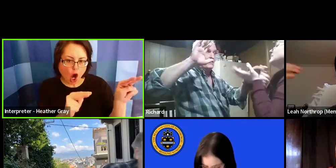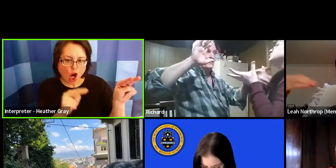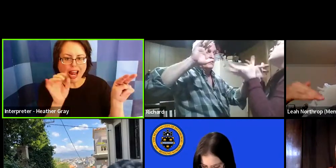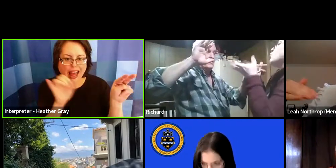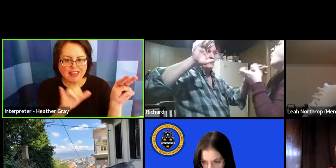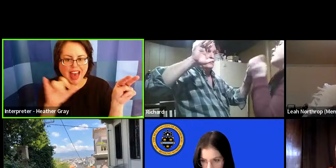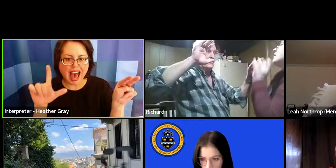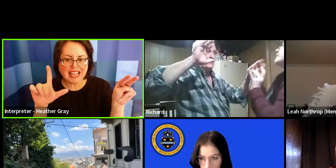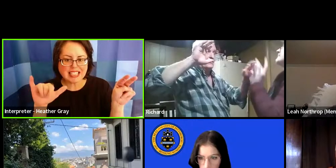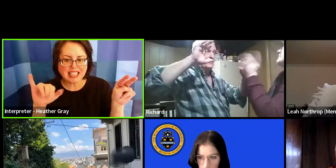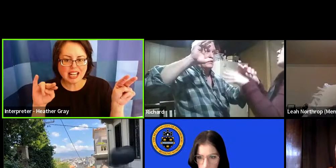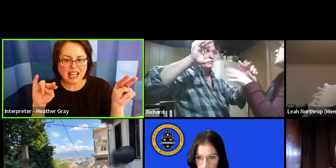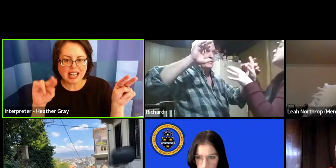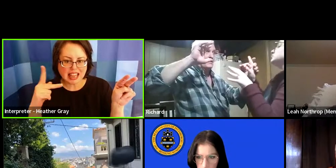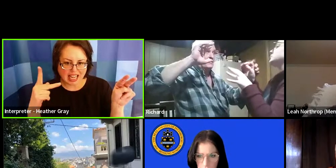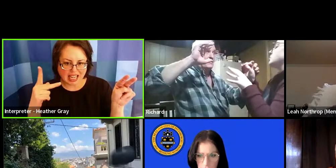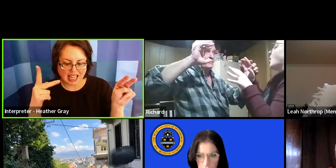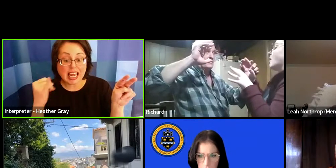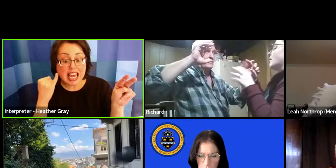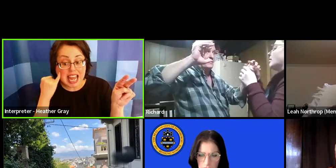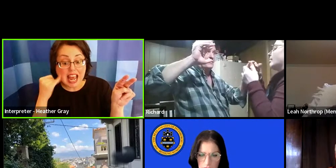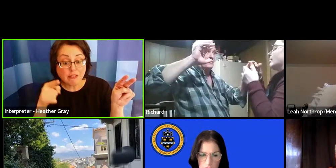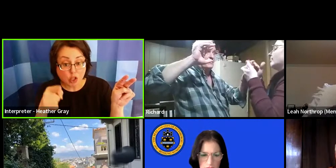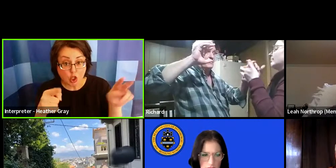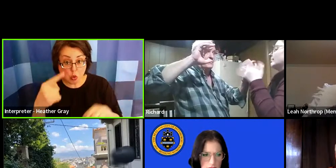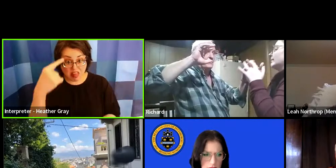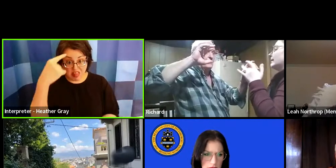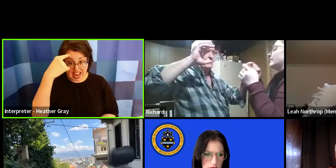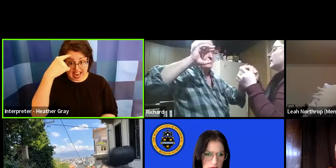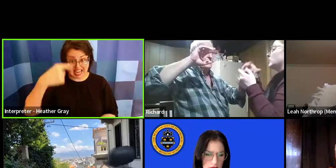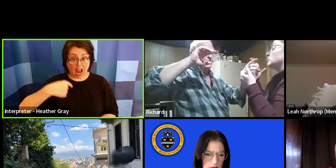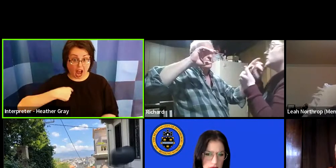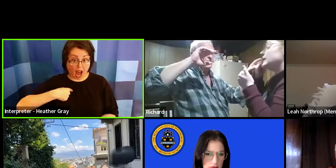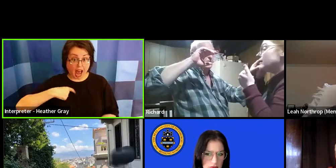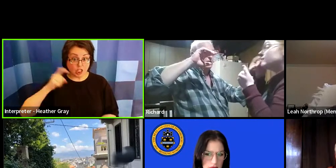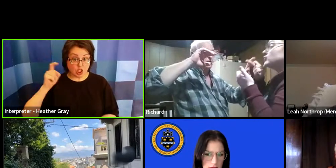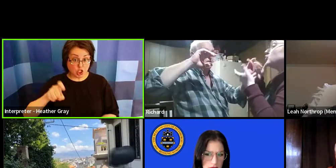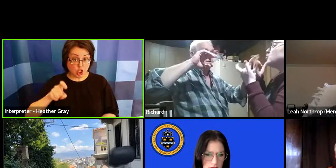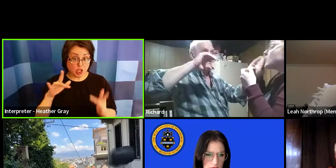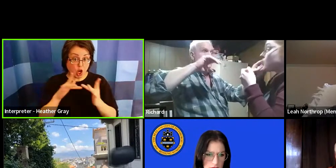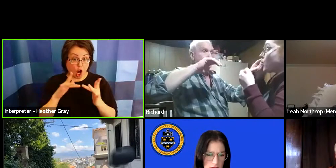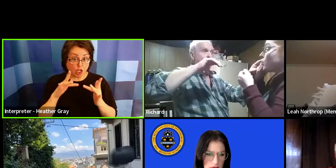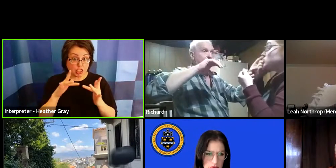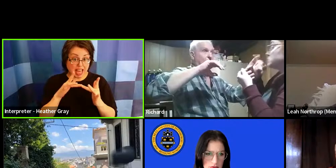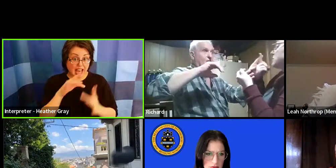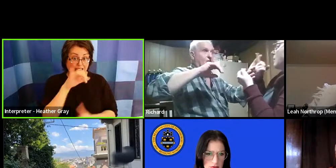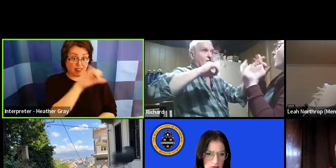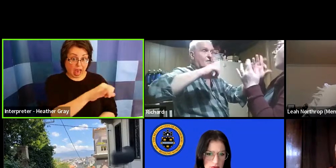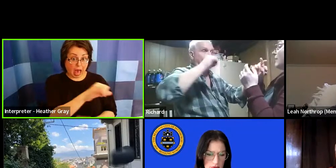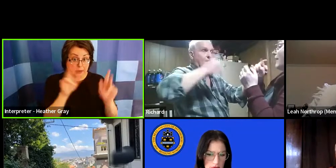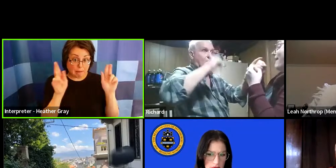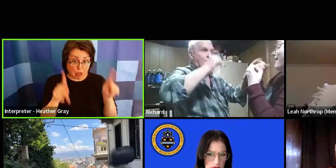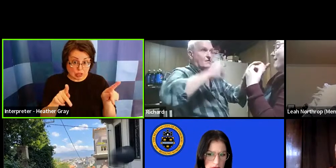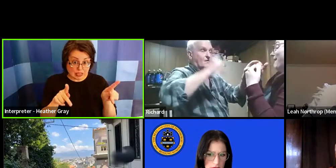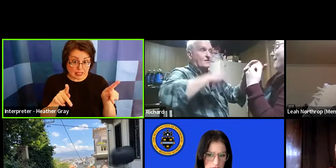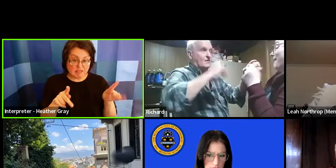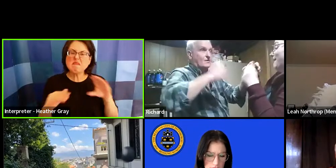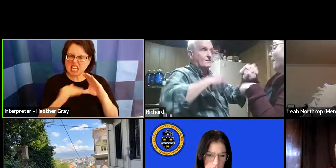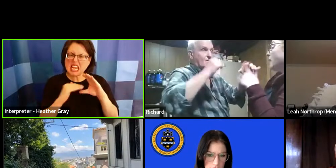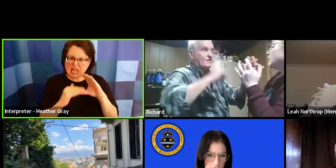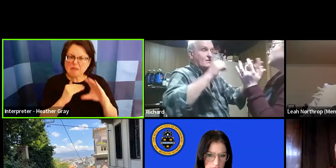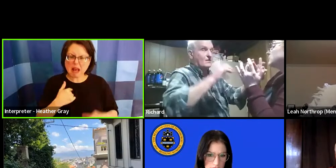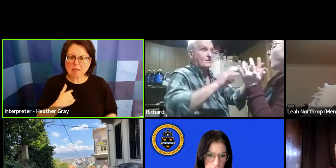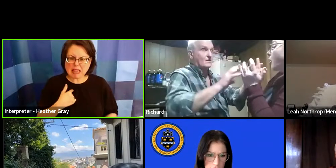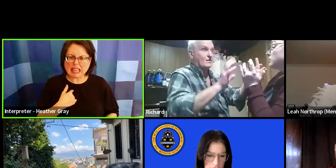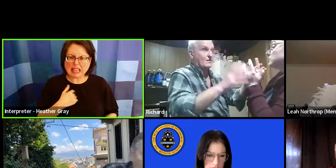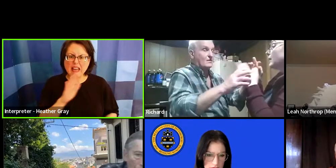it. If there is somebody that you think I should contact, just you can either email me their